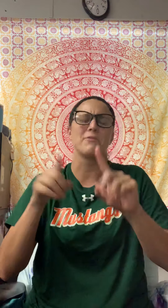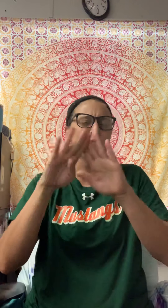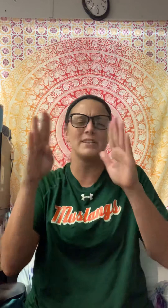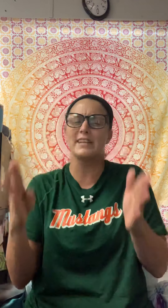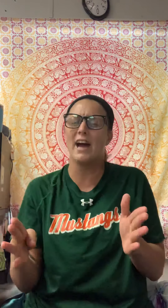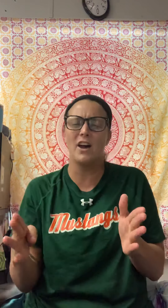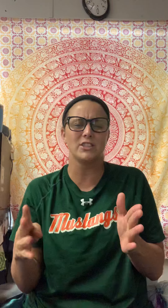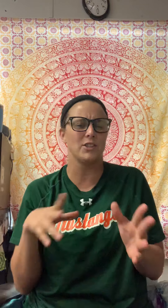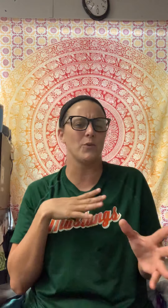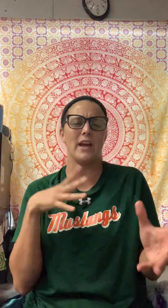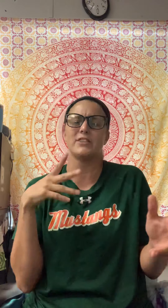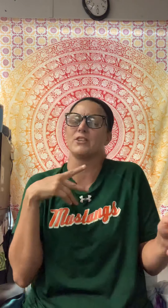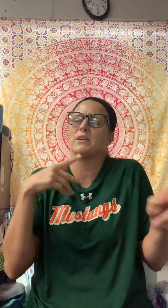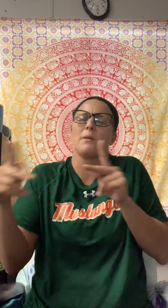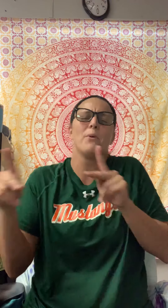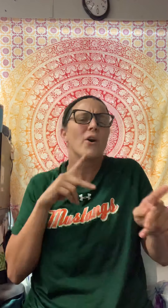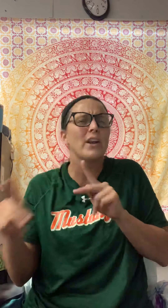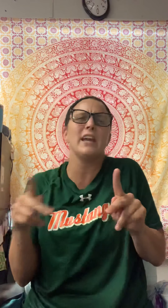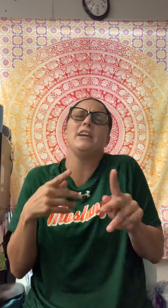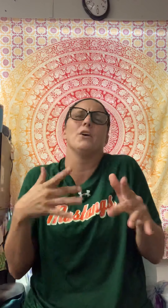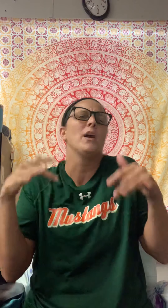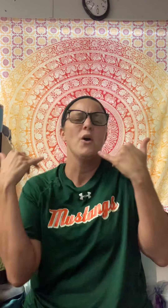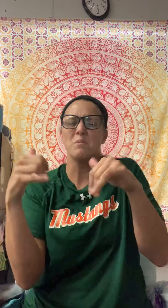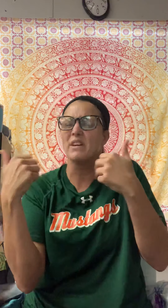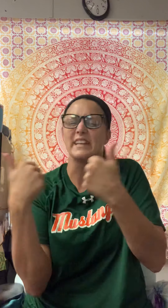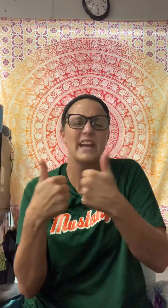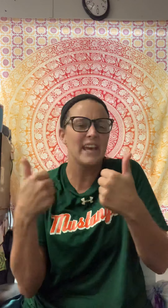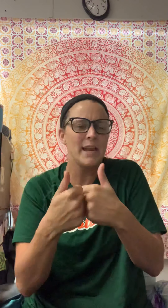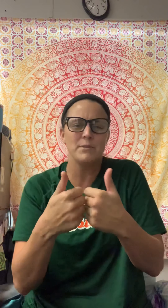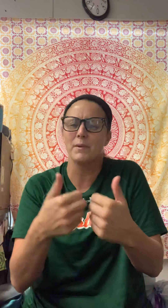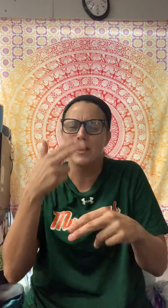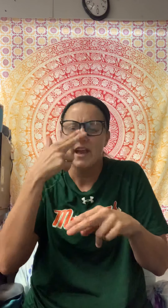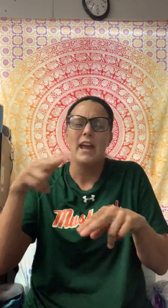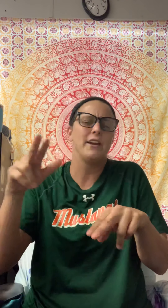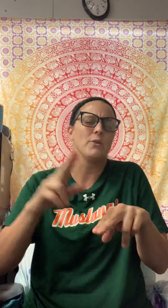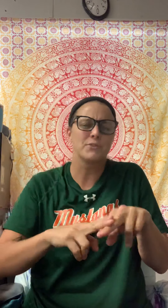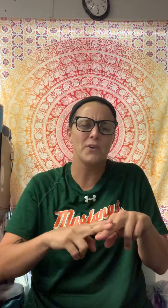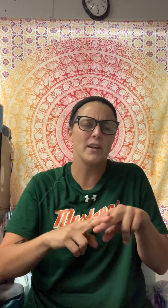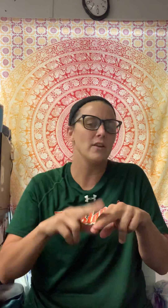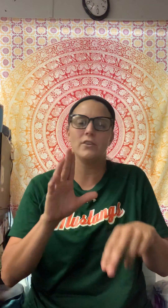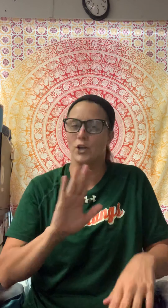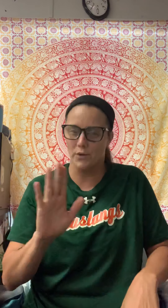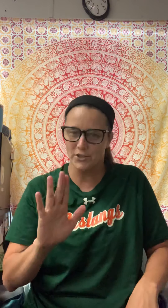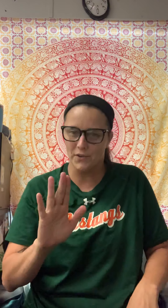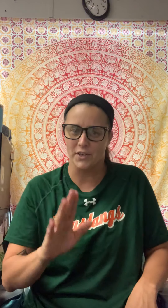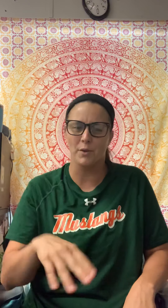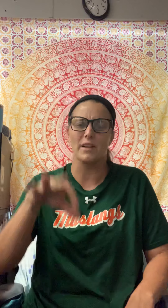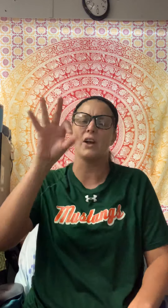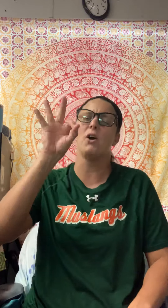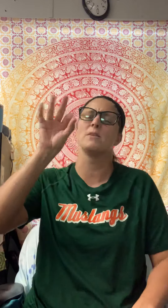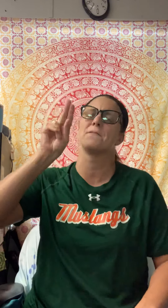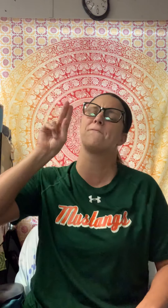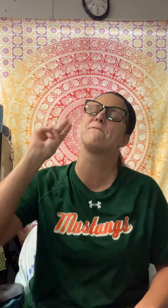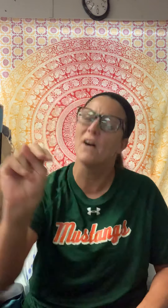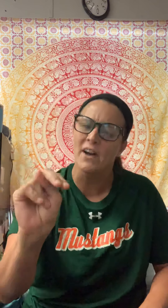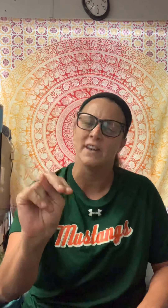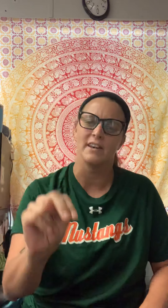friend's house. You know, we had a party. You know, we played games. Man, you know, it was fun. You don't want to use fun now. You want to be like, oh, it's fun.